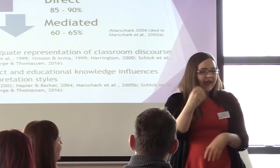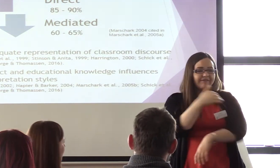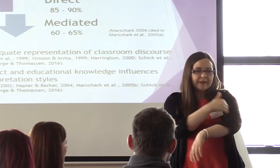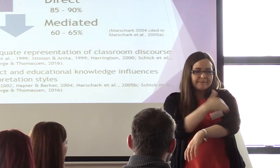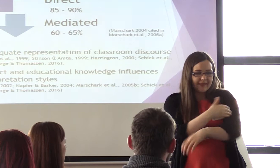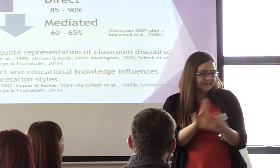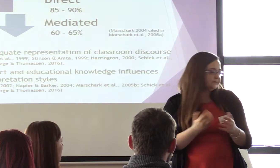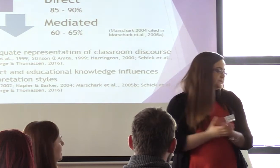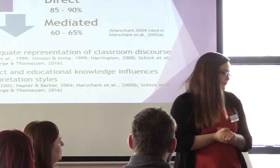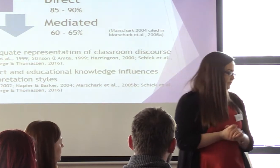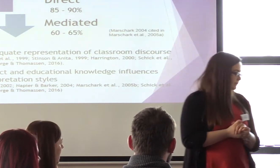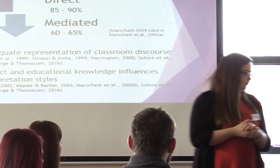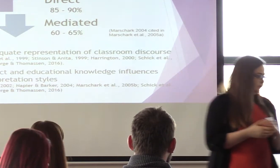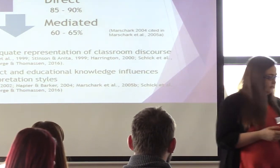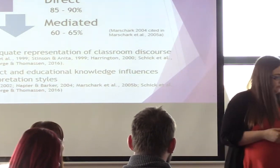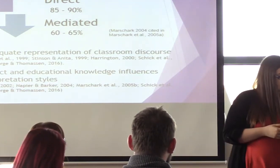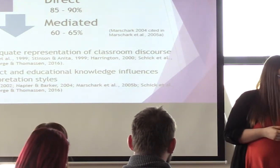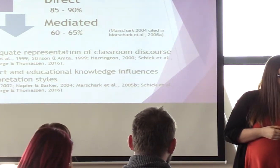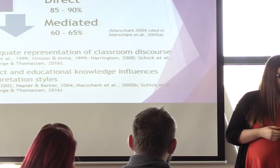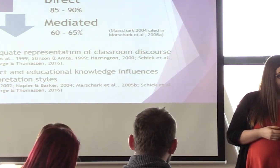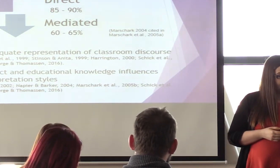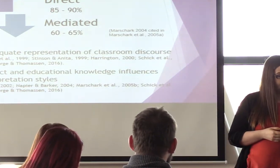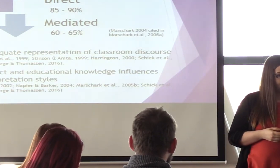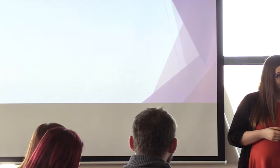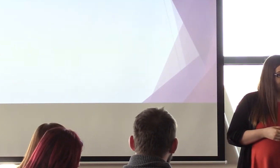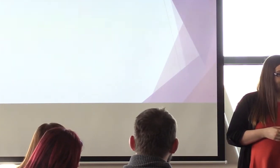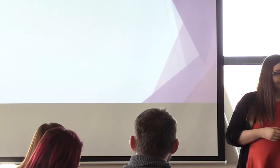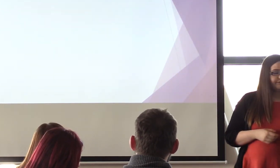to confusion and misunderstanding. So you can just see how much of an impact that can have.